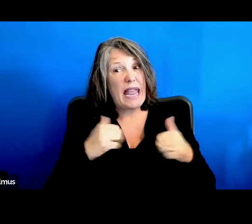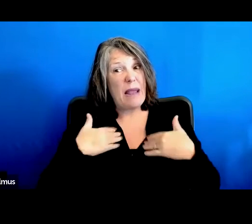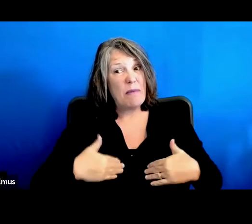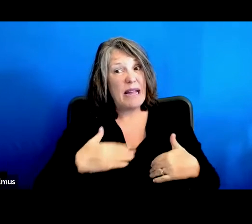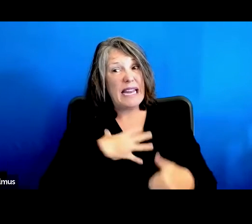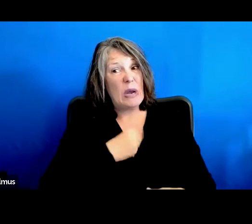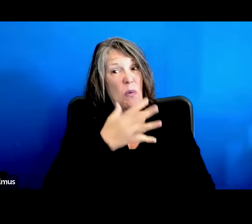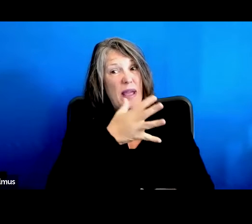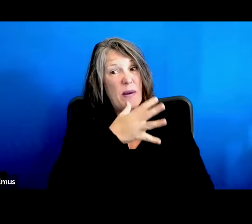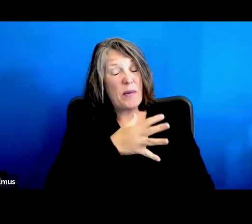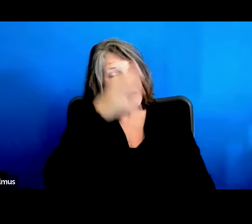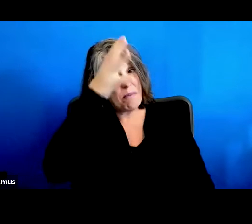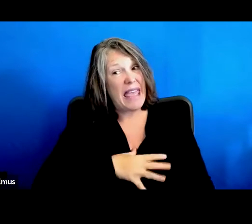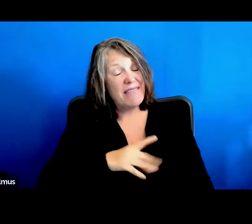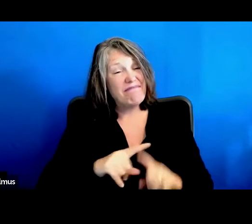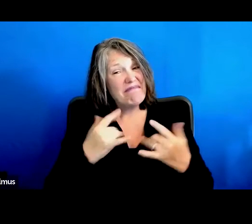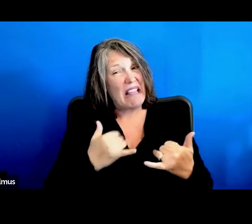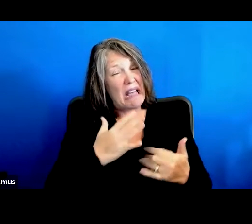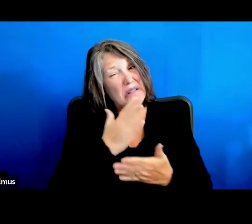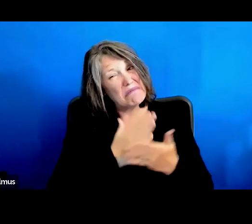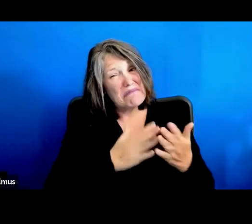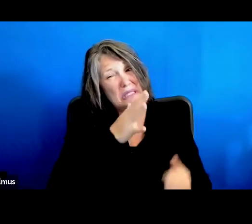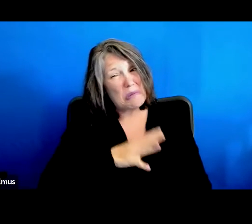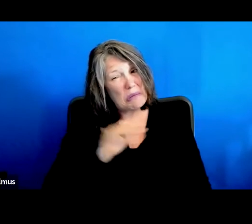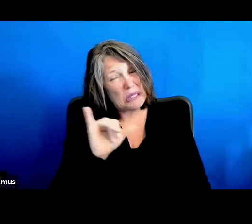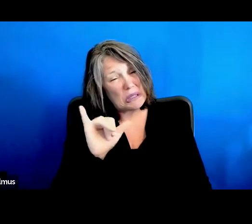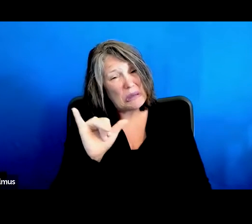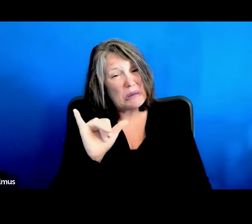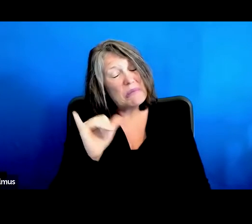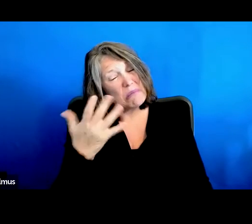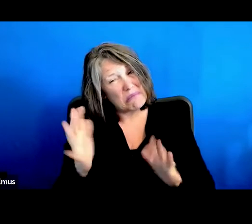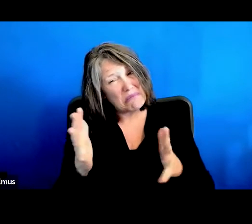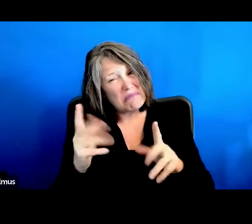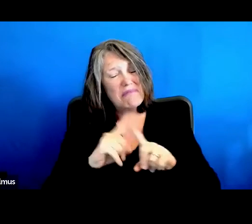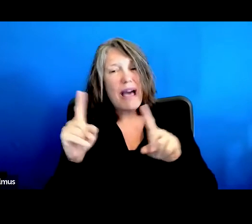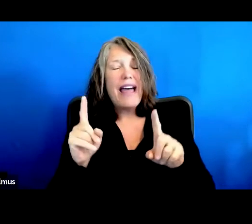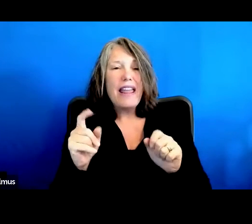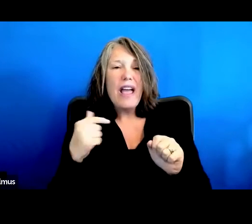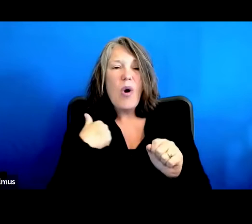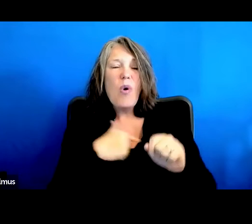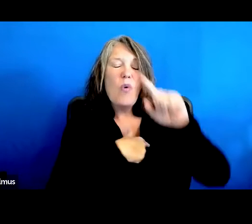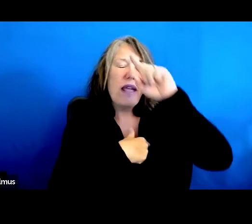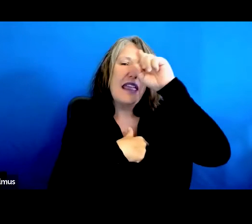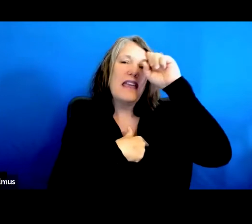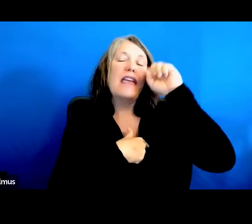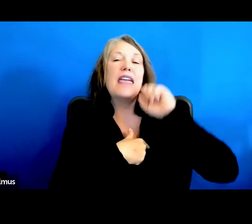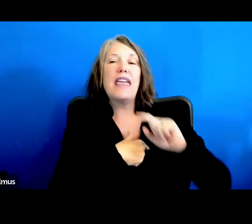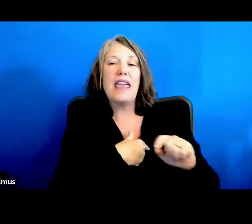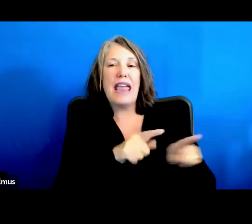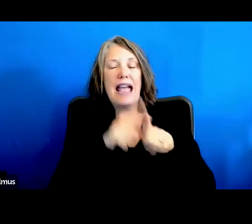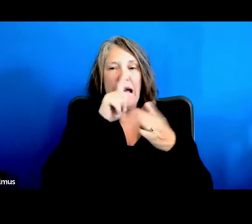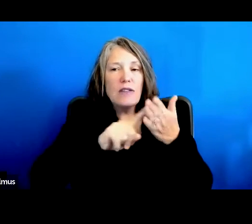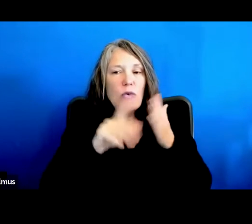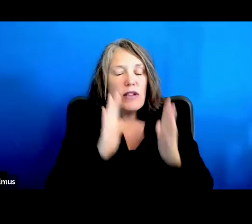some white ladies in there too. And I think really, we as researchers,